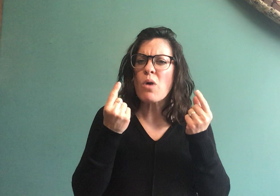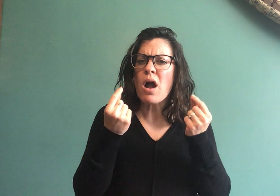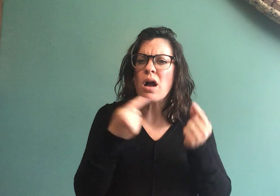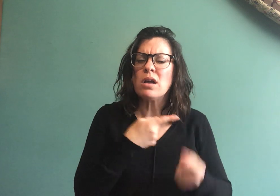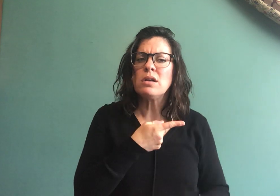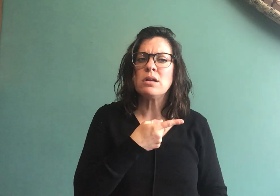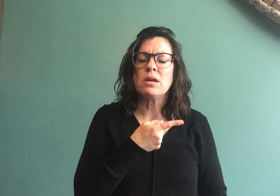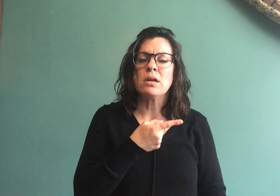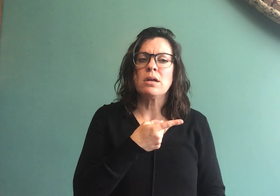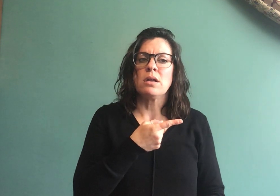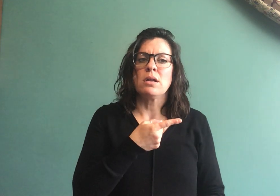What you mean?